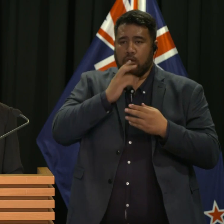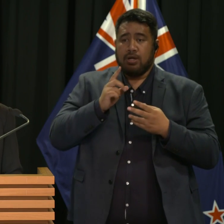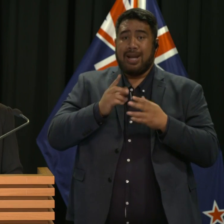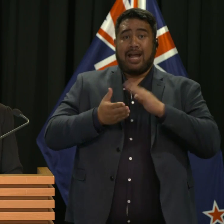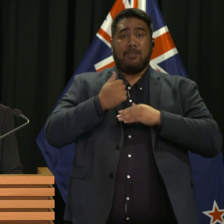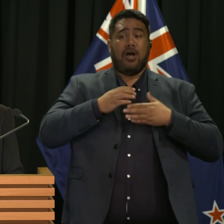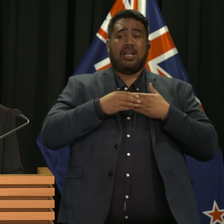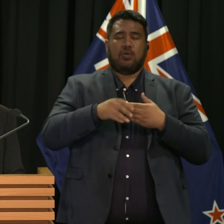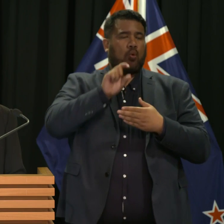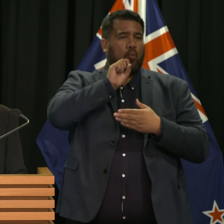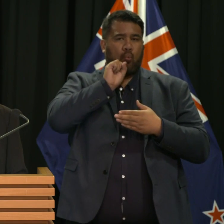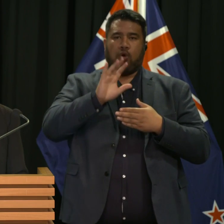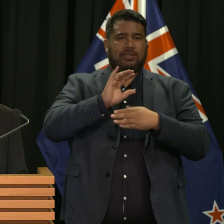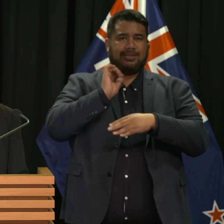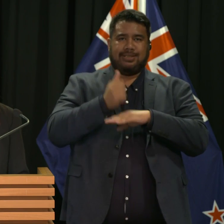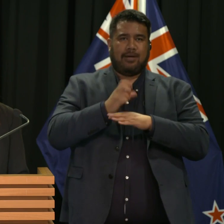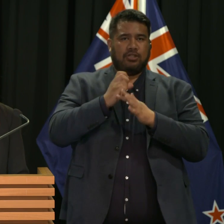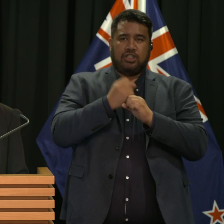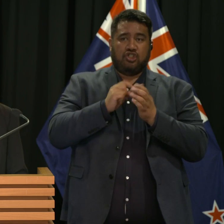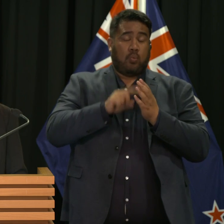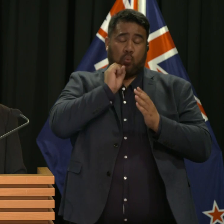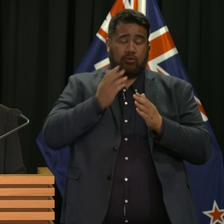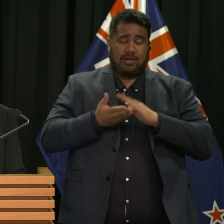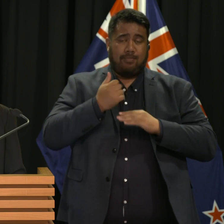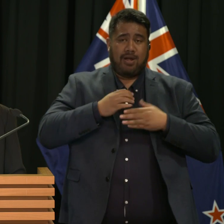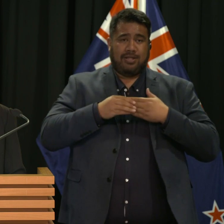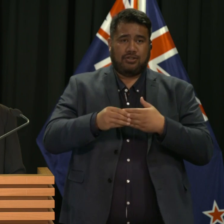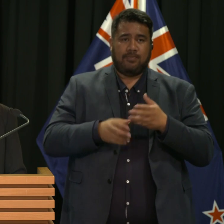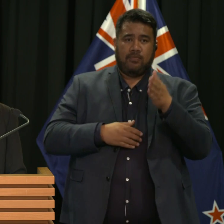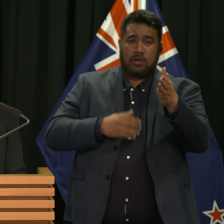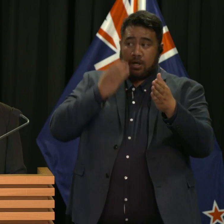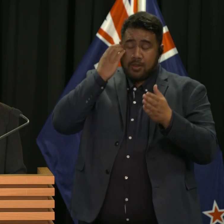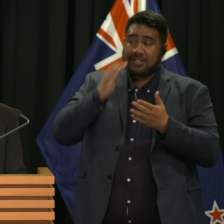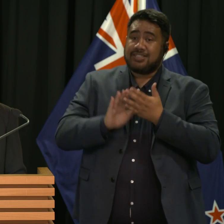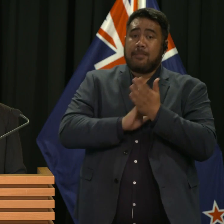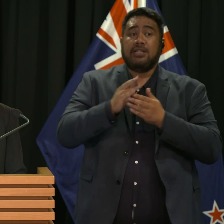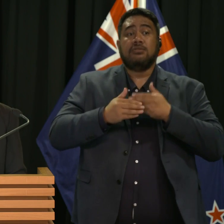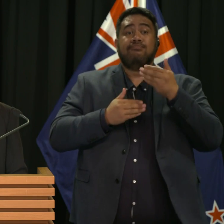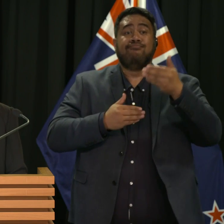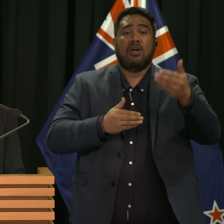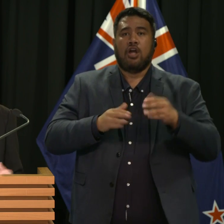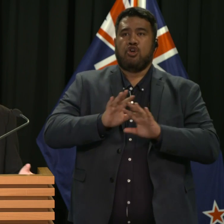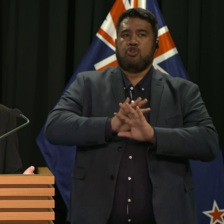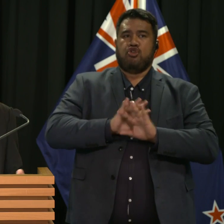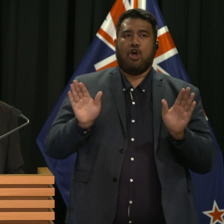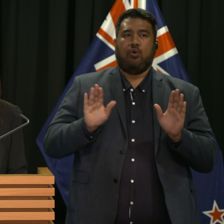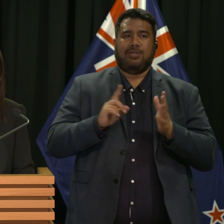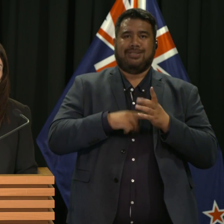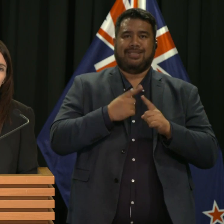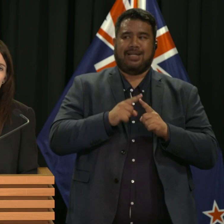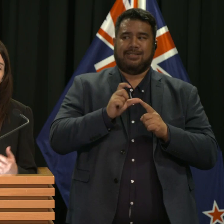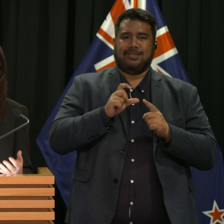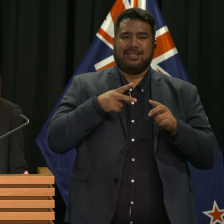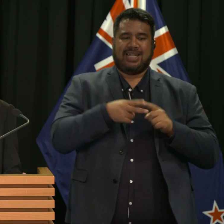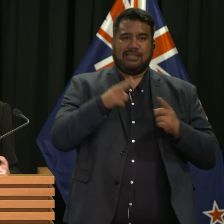my leadership. Can we just have one clarity around, so does this mean no tax cuts? Does it mean no? No tax cuts. Well, of course, within the tax